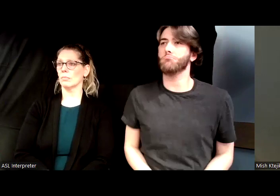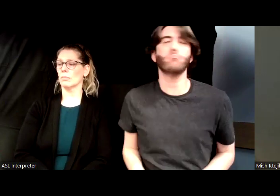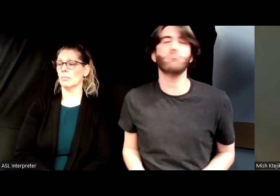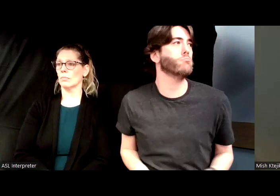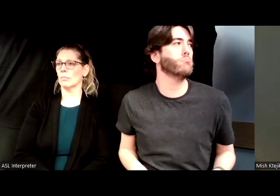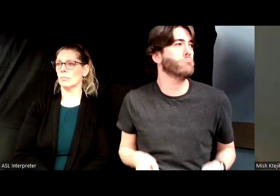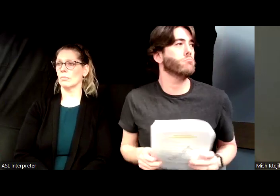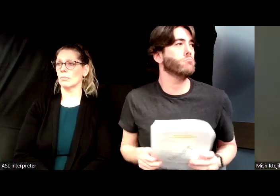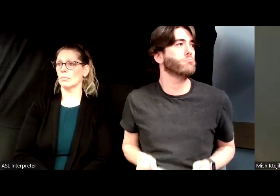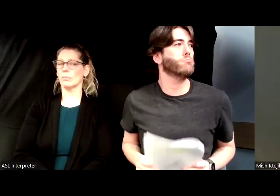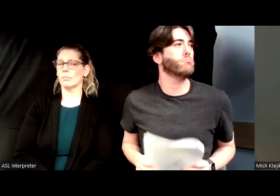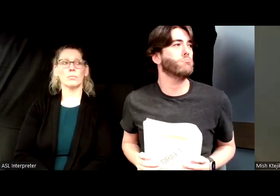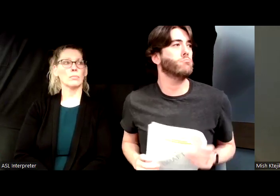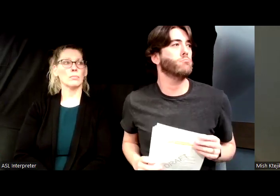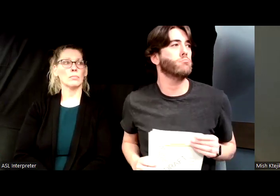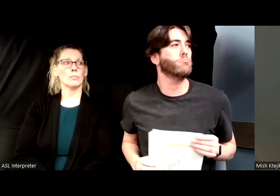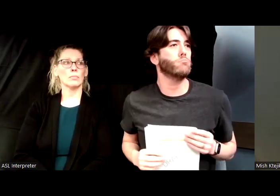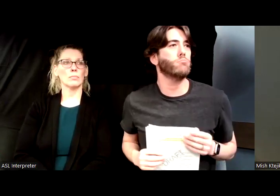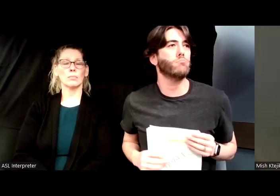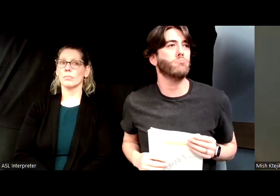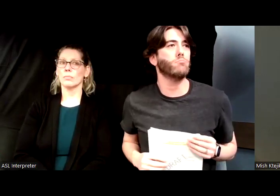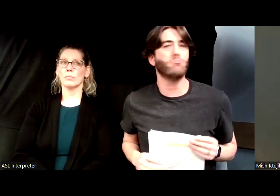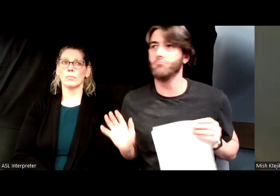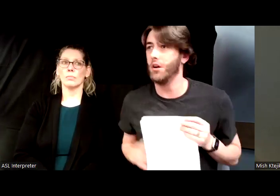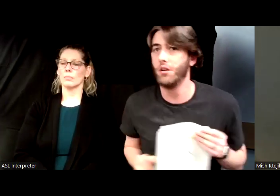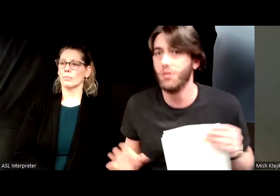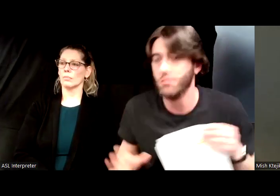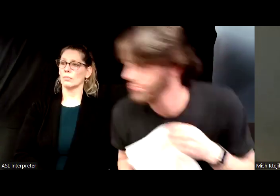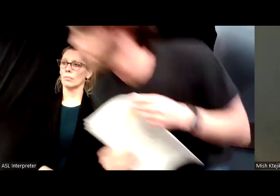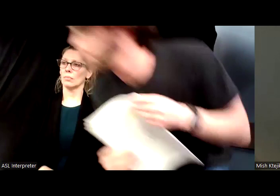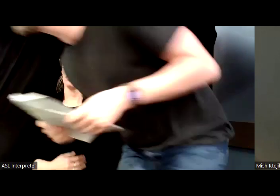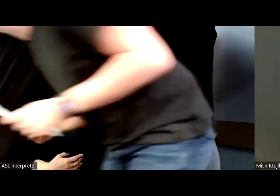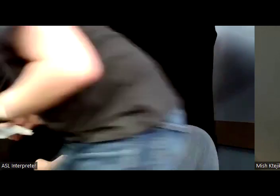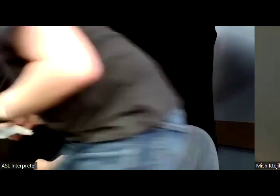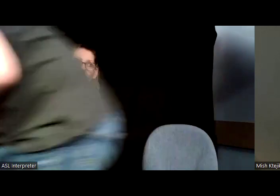person, but I want to say that concern for the record.